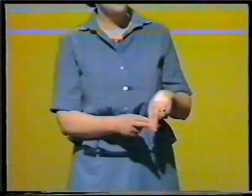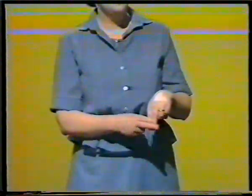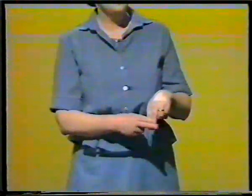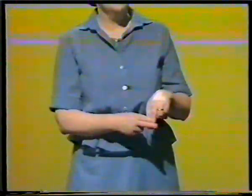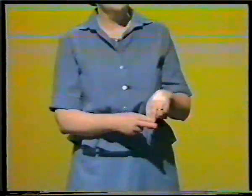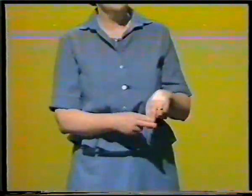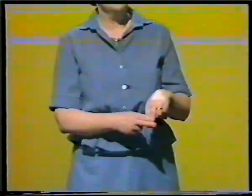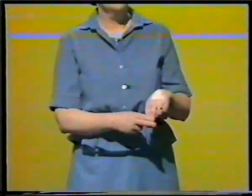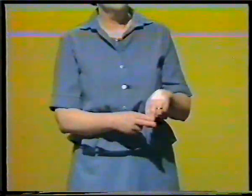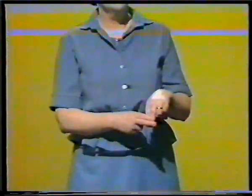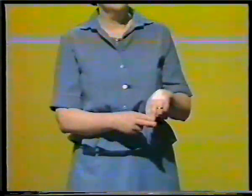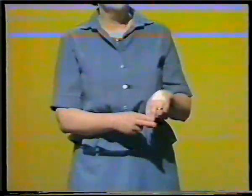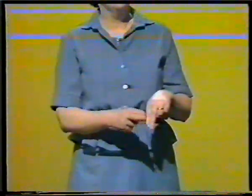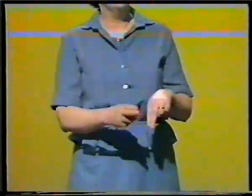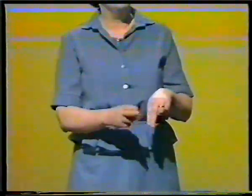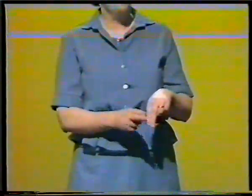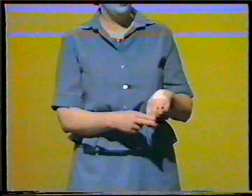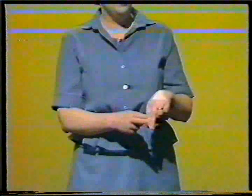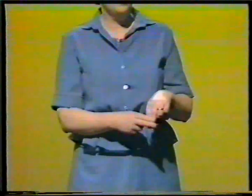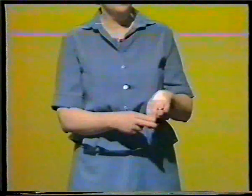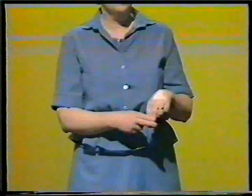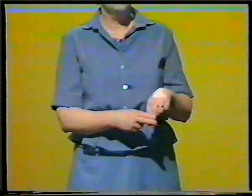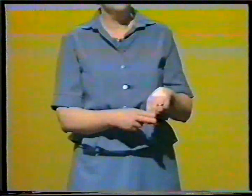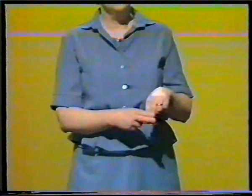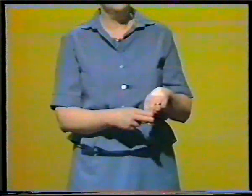daddy or father,